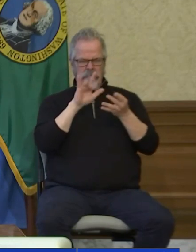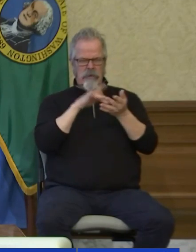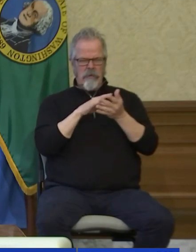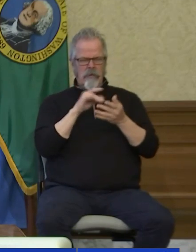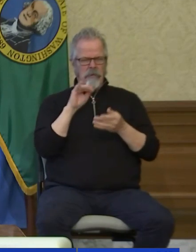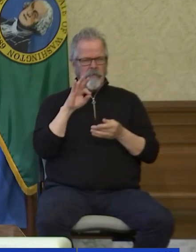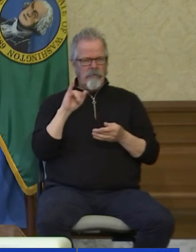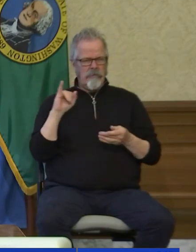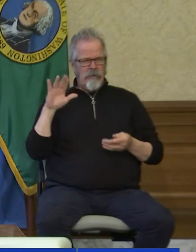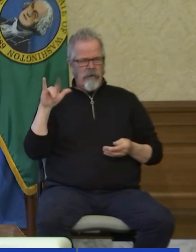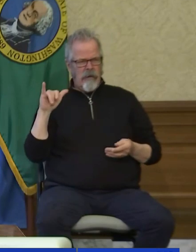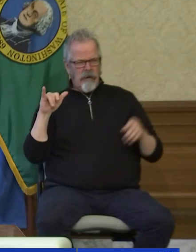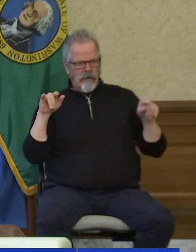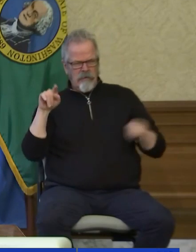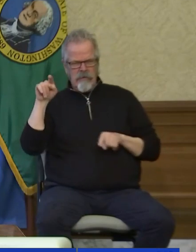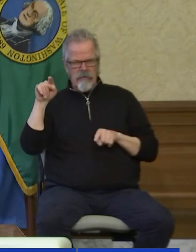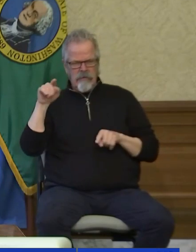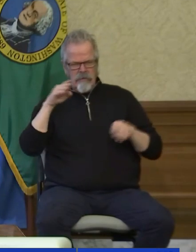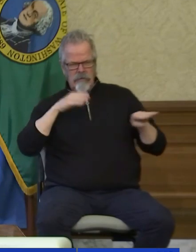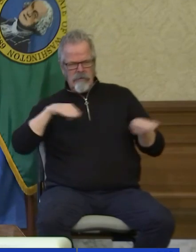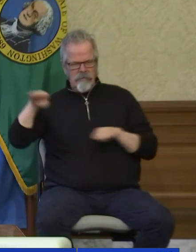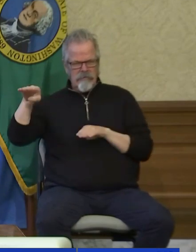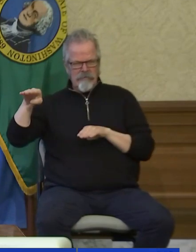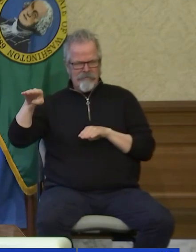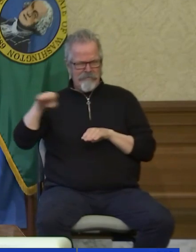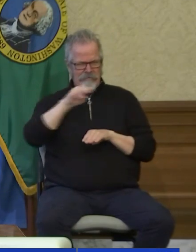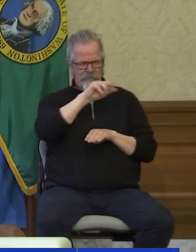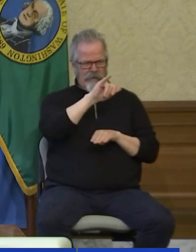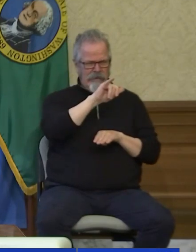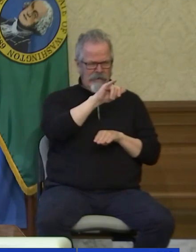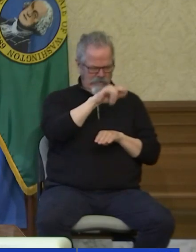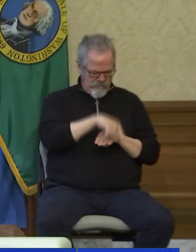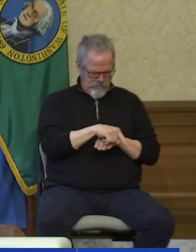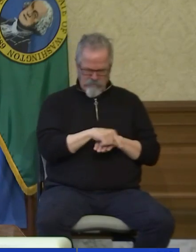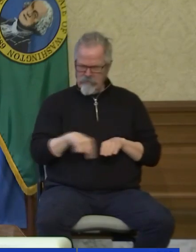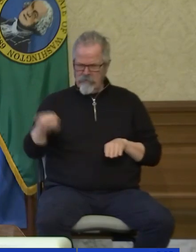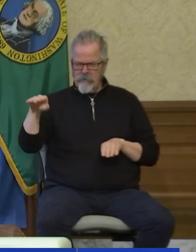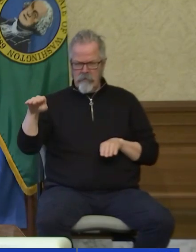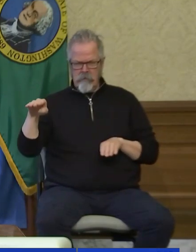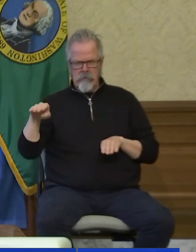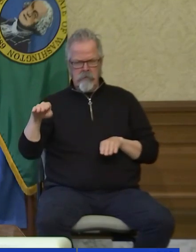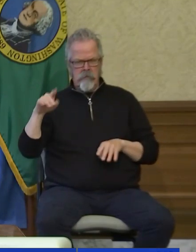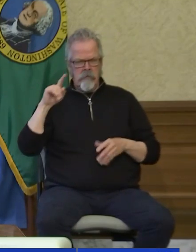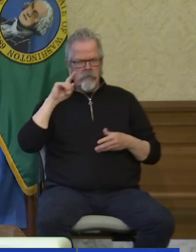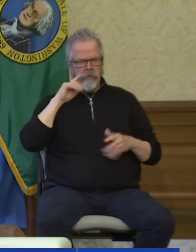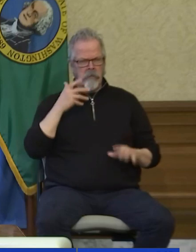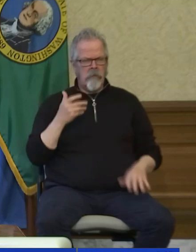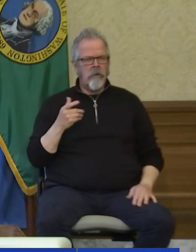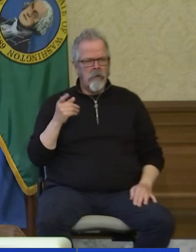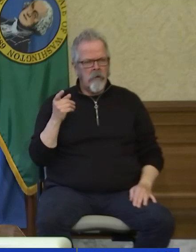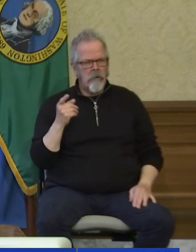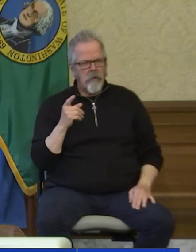tends to get to that for the essentially, you know, large gatherings, to move all the restrictions on gatherings of 50,000